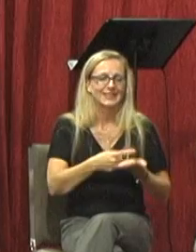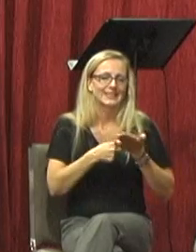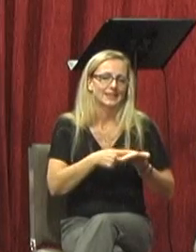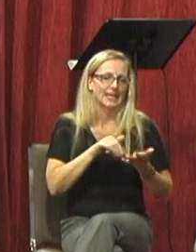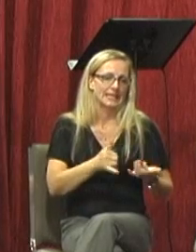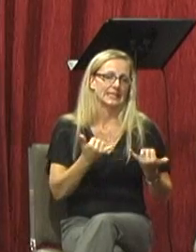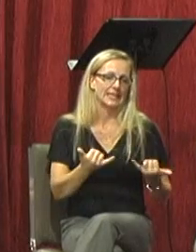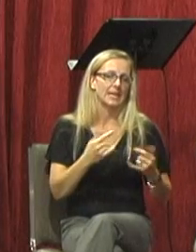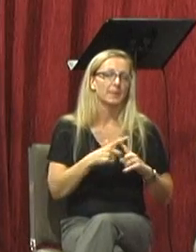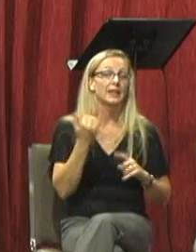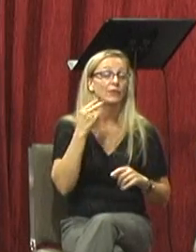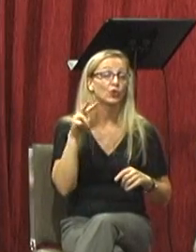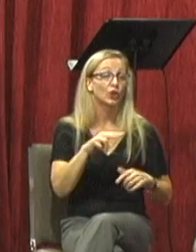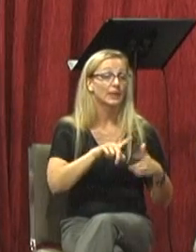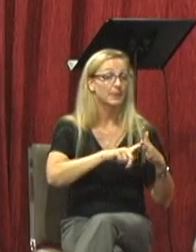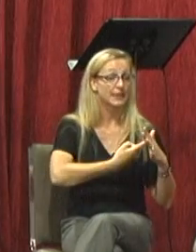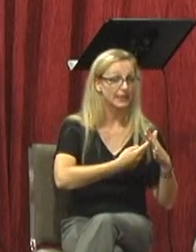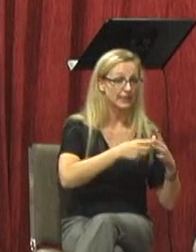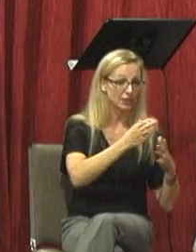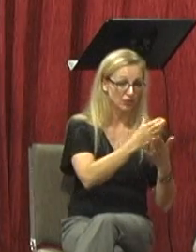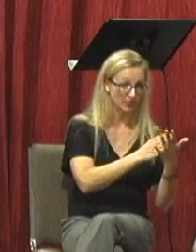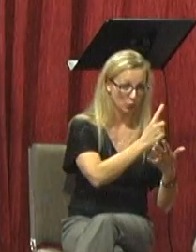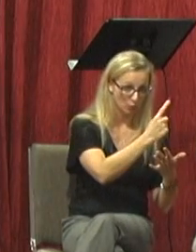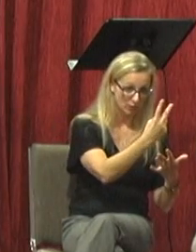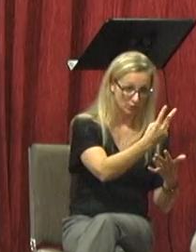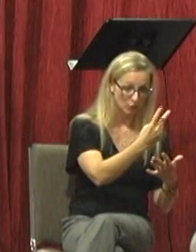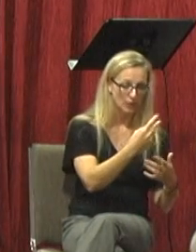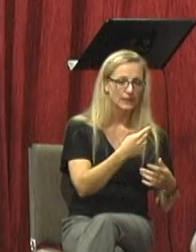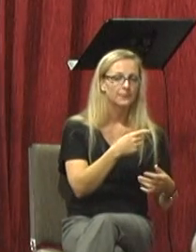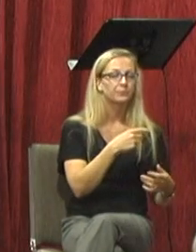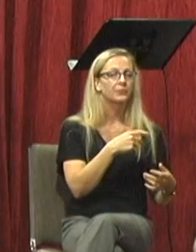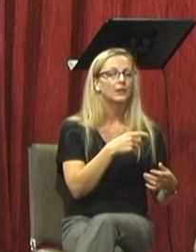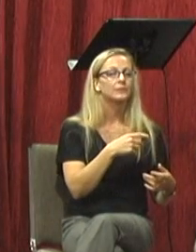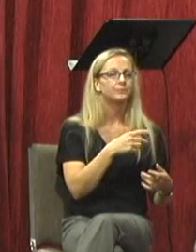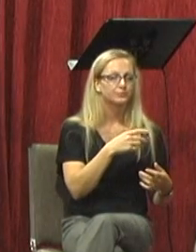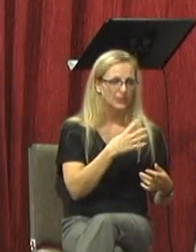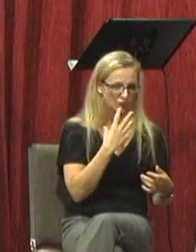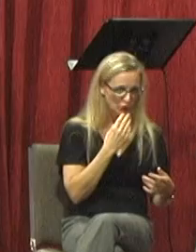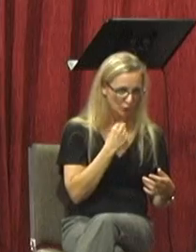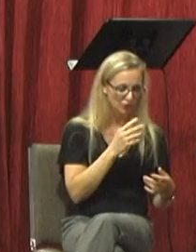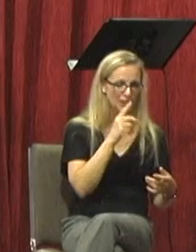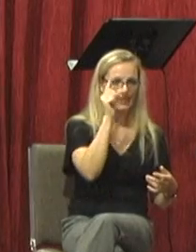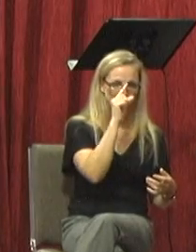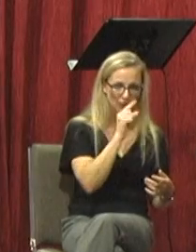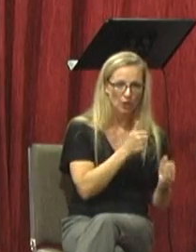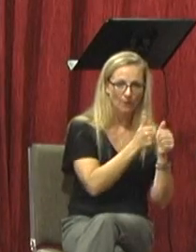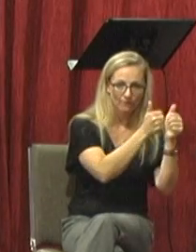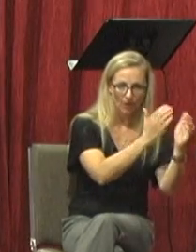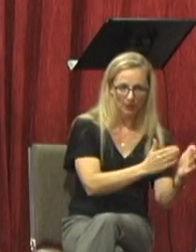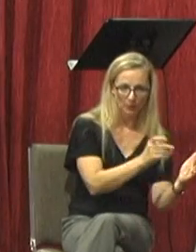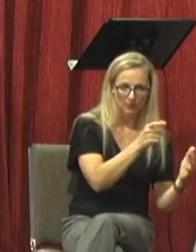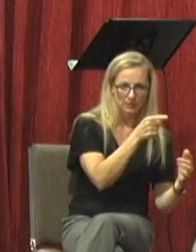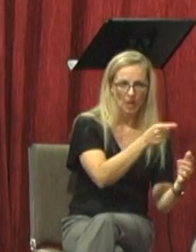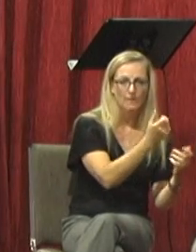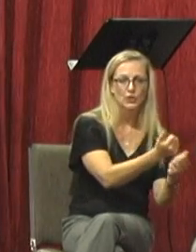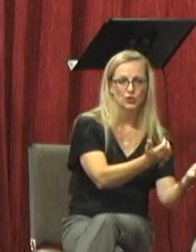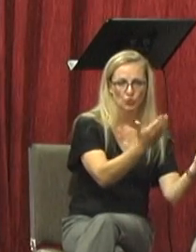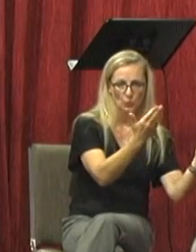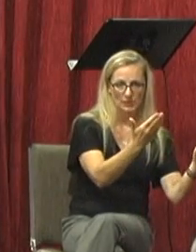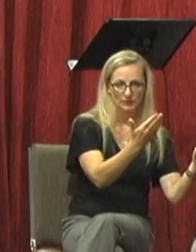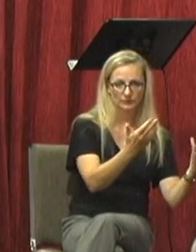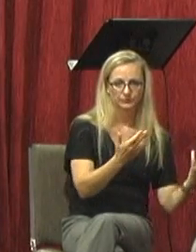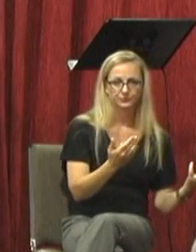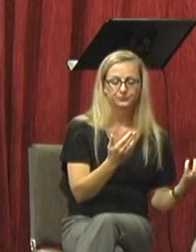book of Peter, chapter 1, verses 1 and 2, it's to Jewish and Gentile followers of Yeshua. So what he's saying is